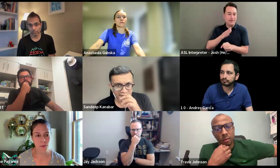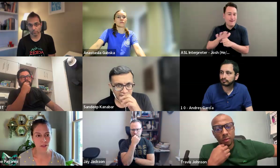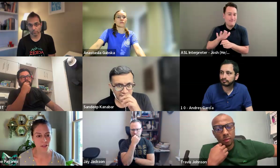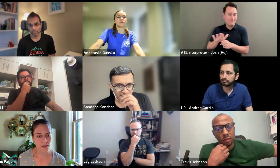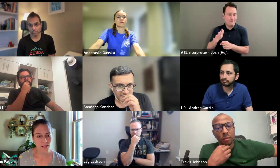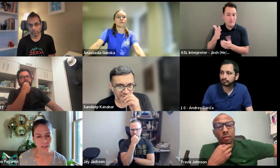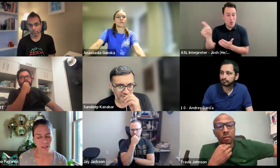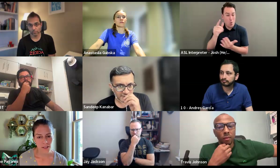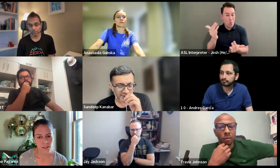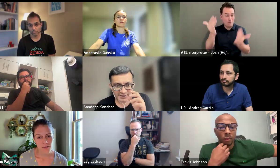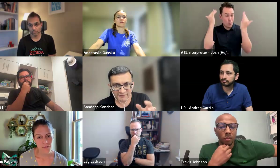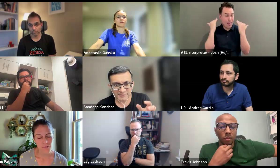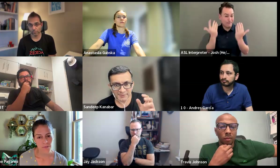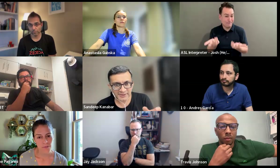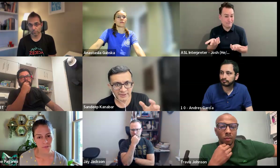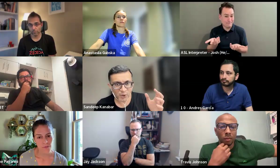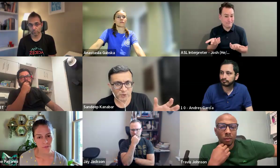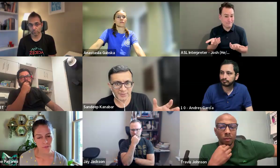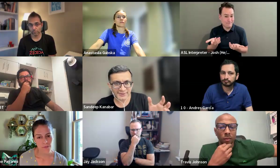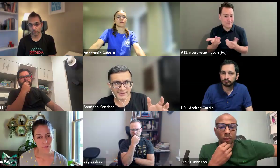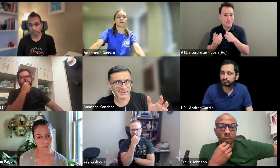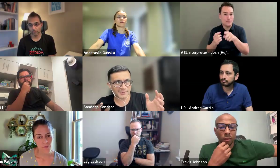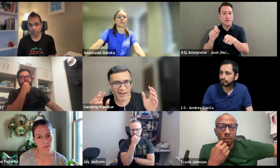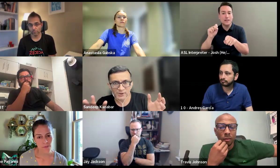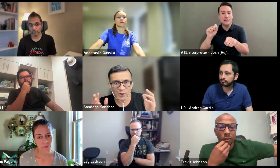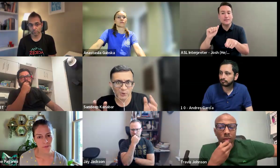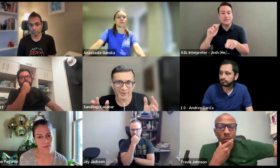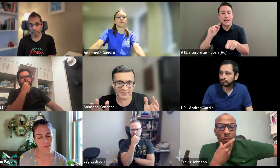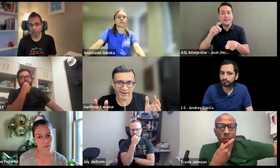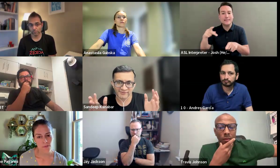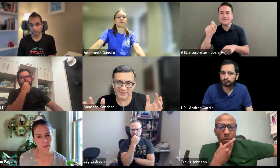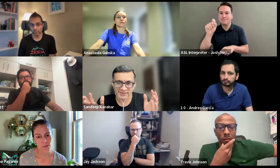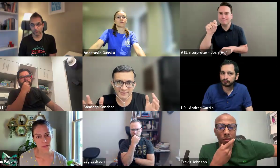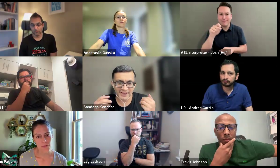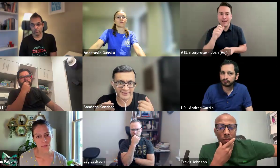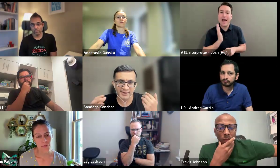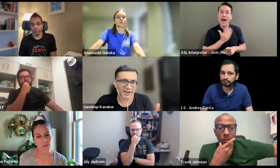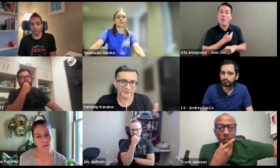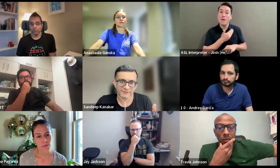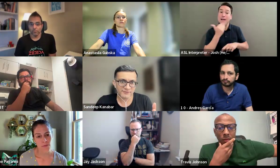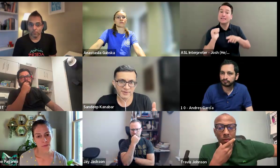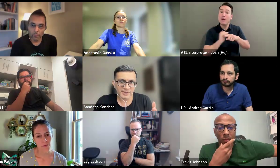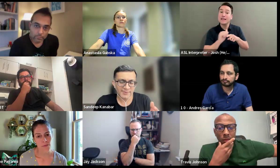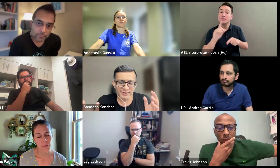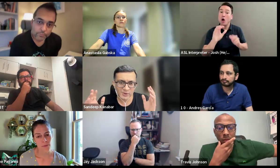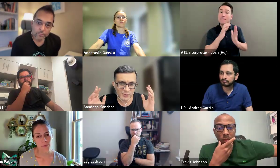overwhelmed. this living, breathing document is the best document I've seen in my entire life. It is